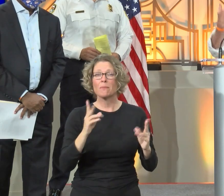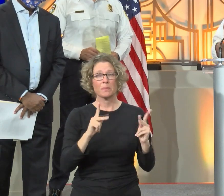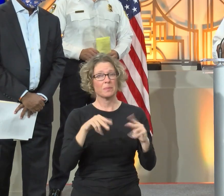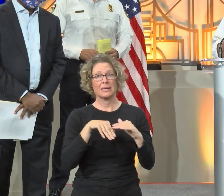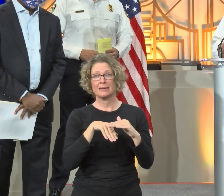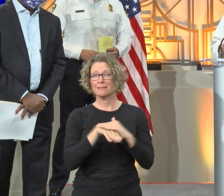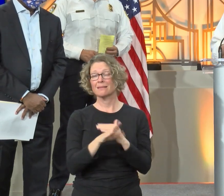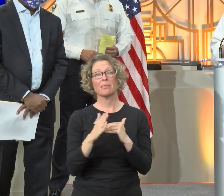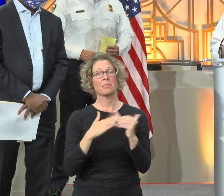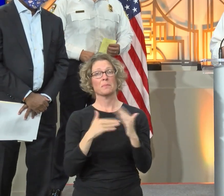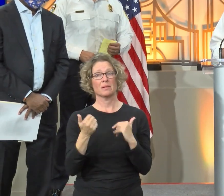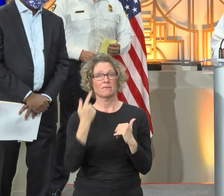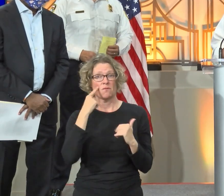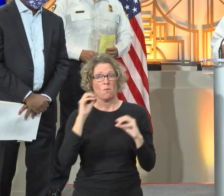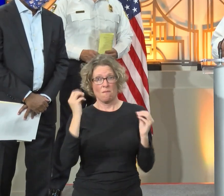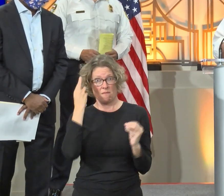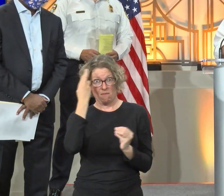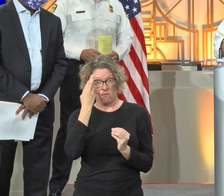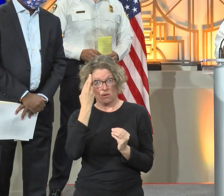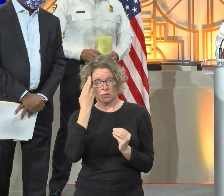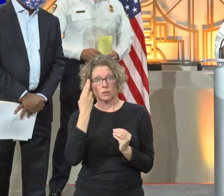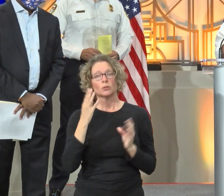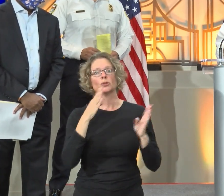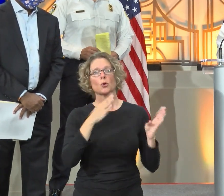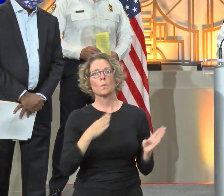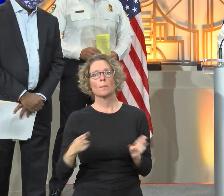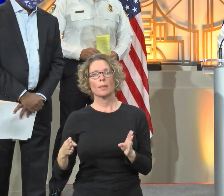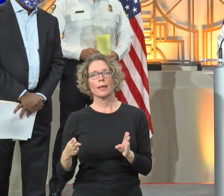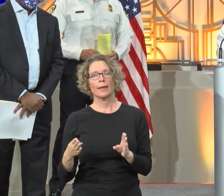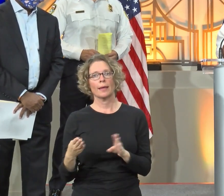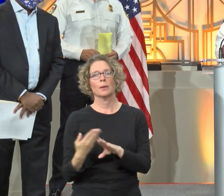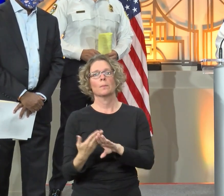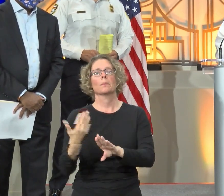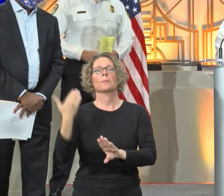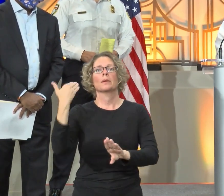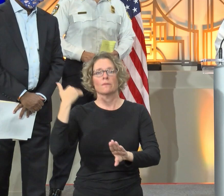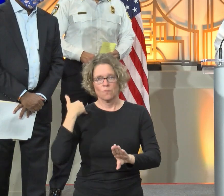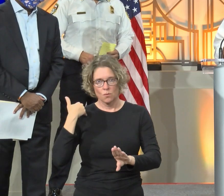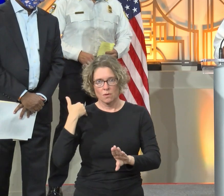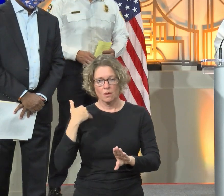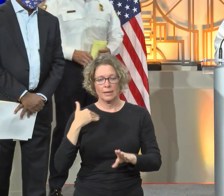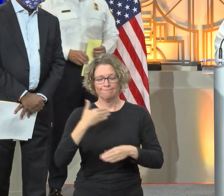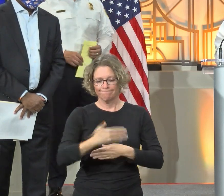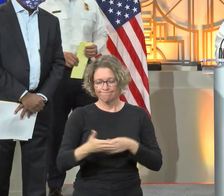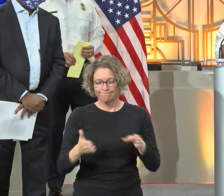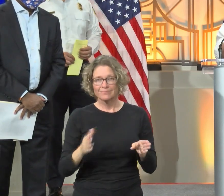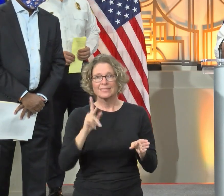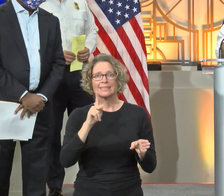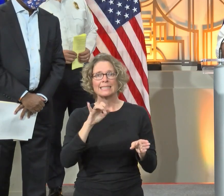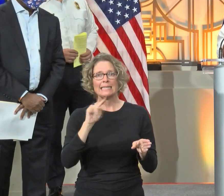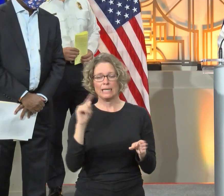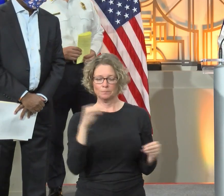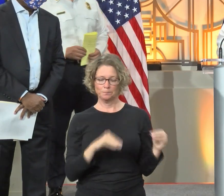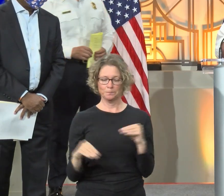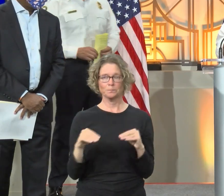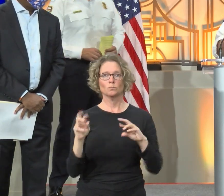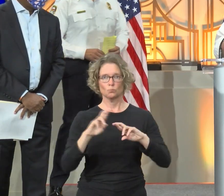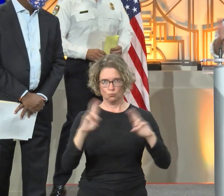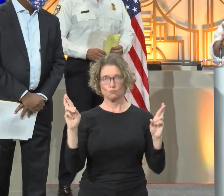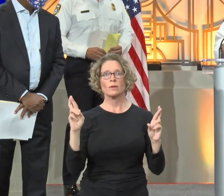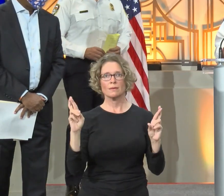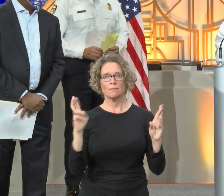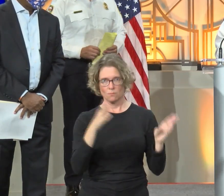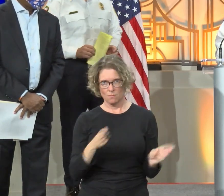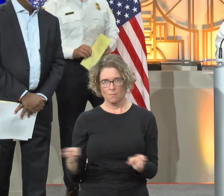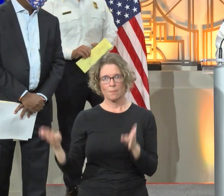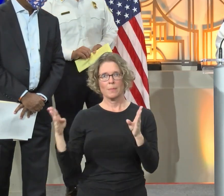again, to the point that Chief Buenik made about planning, have a plan, have a kit, make a plan, be thinking